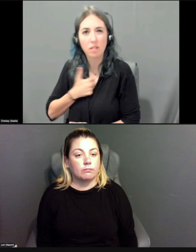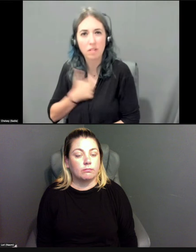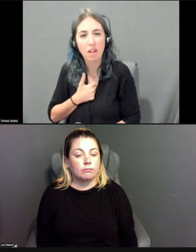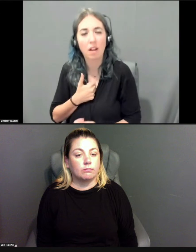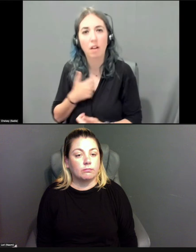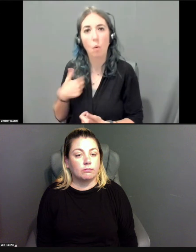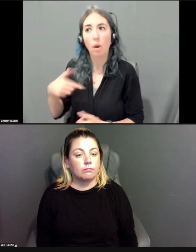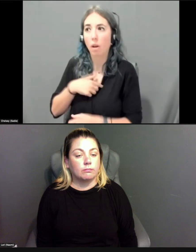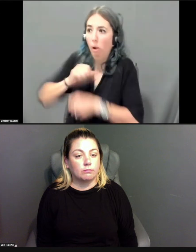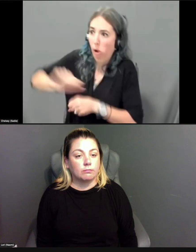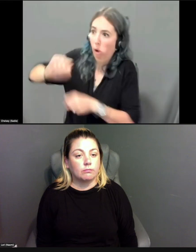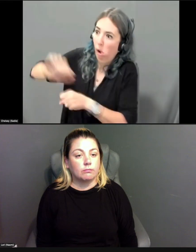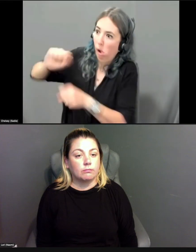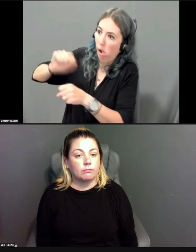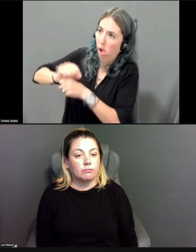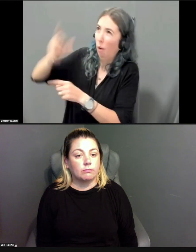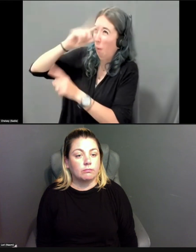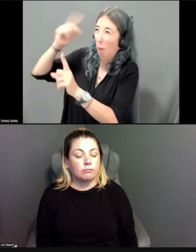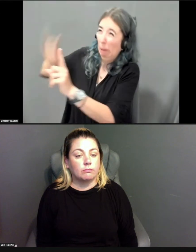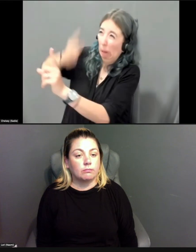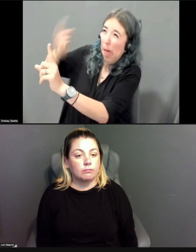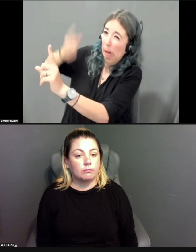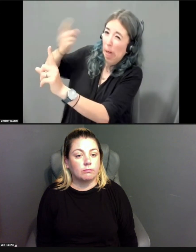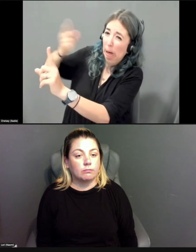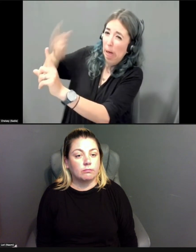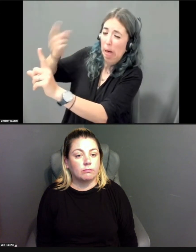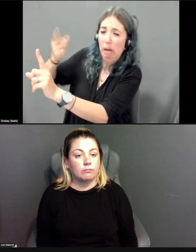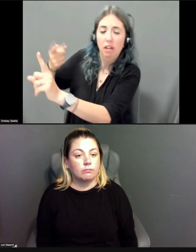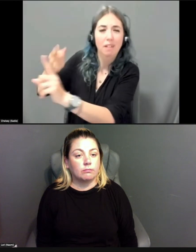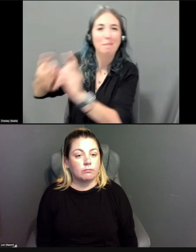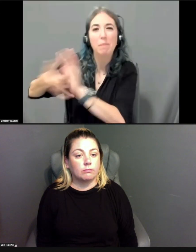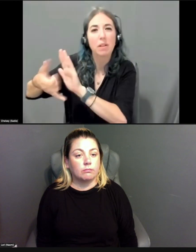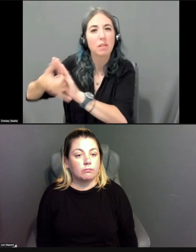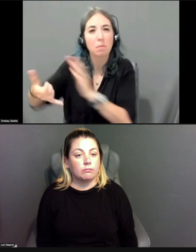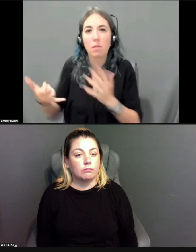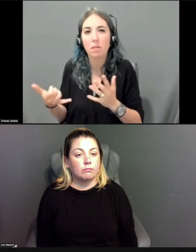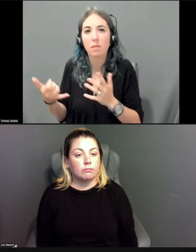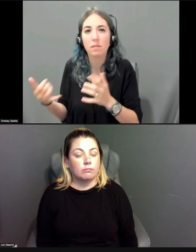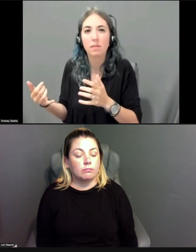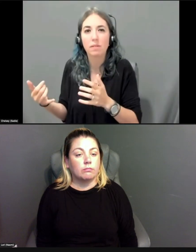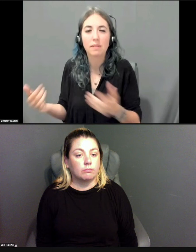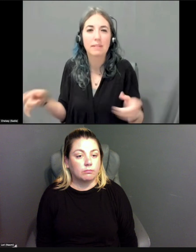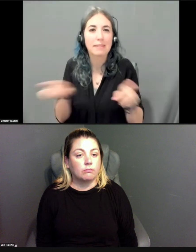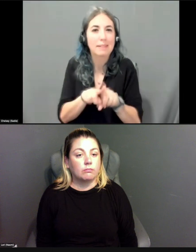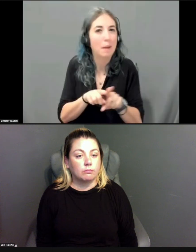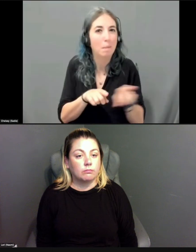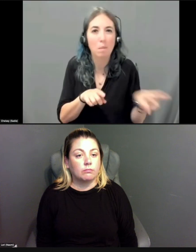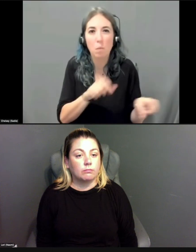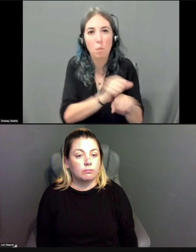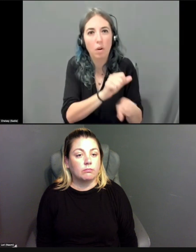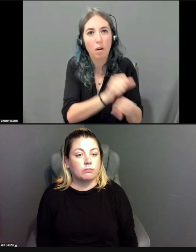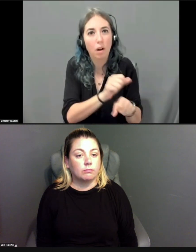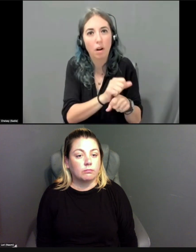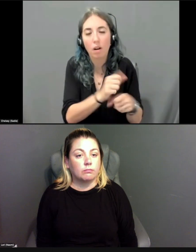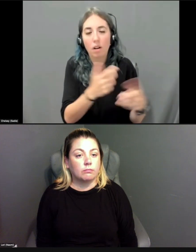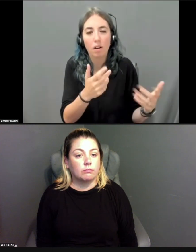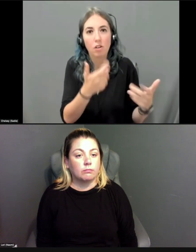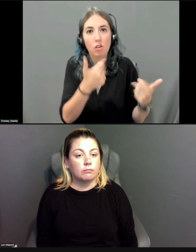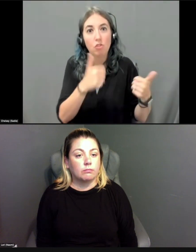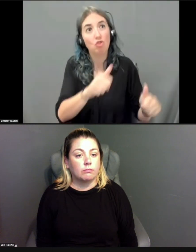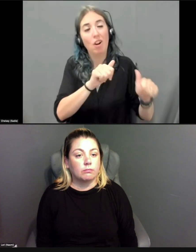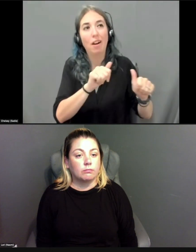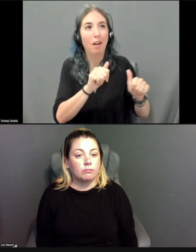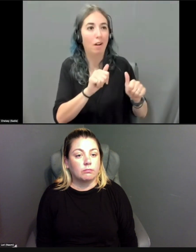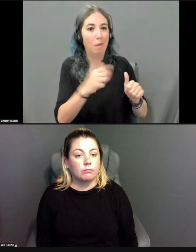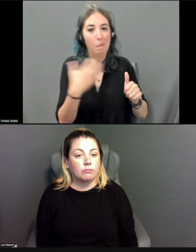weird imbalance that sometimes gets created between work and life. Like, not to be